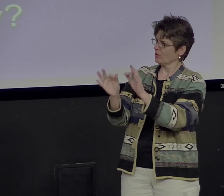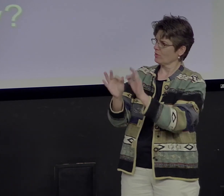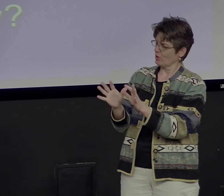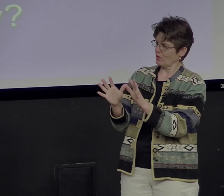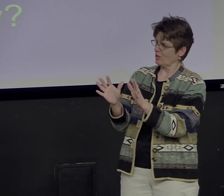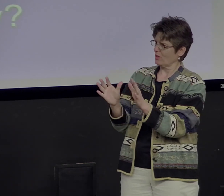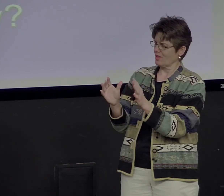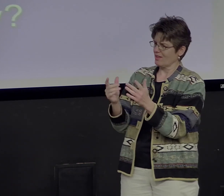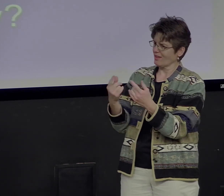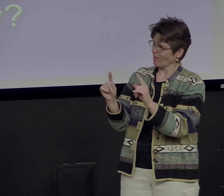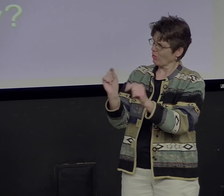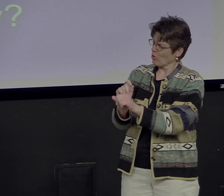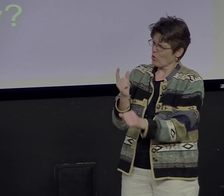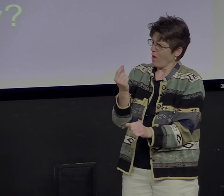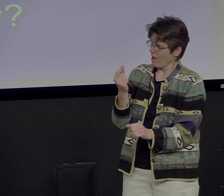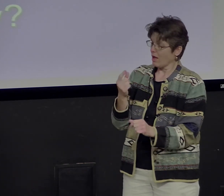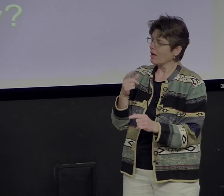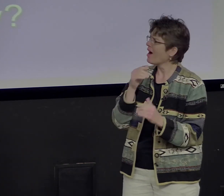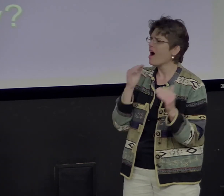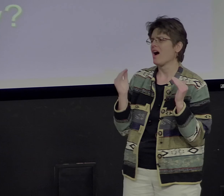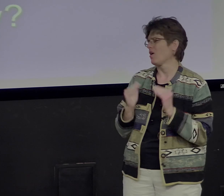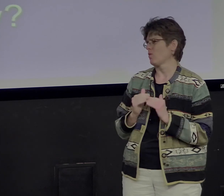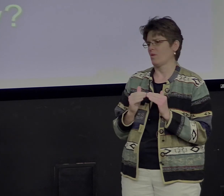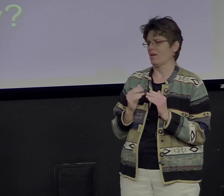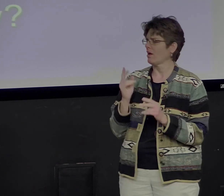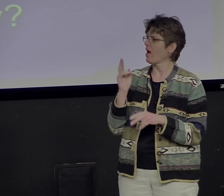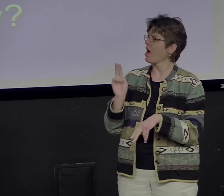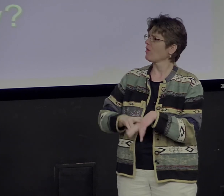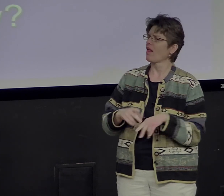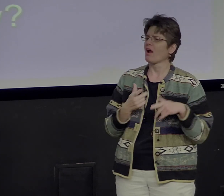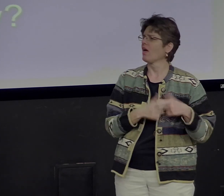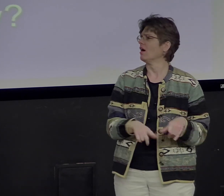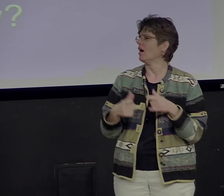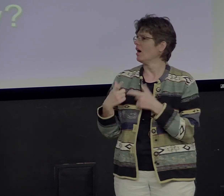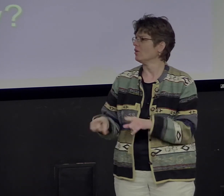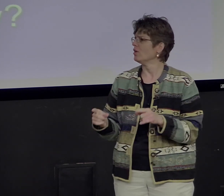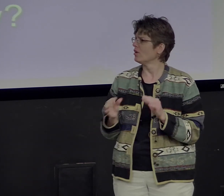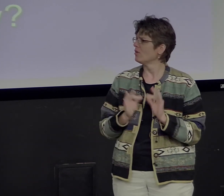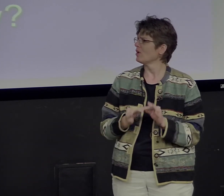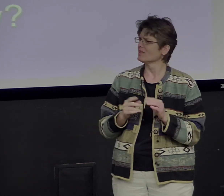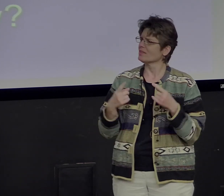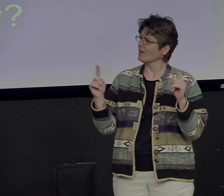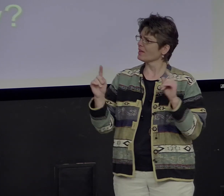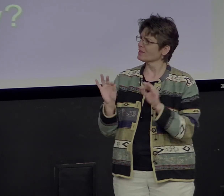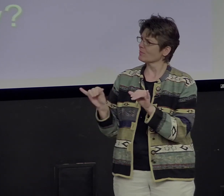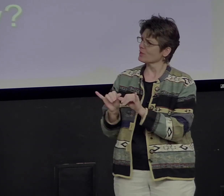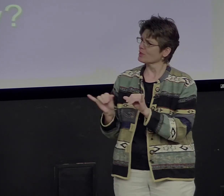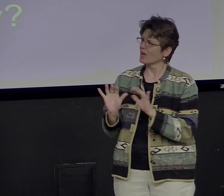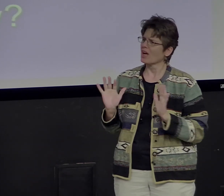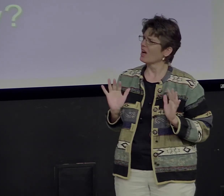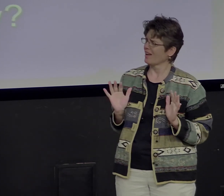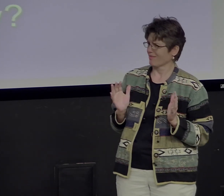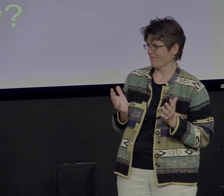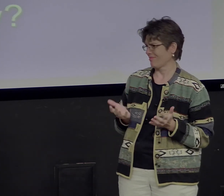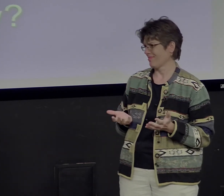what is a successful sign language, international sign language interpreter? We know